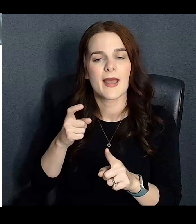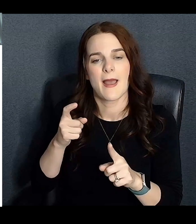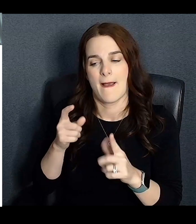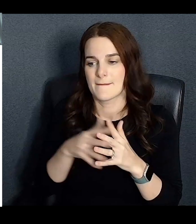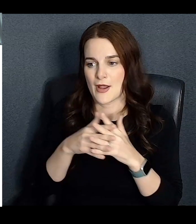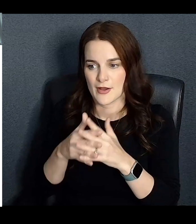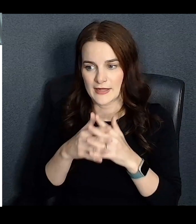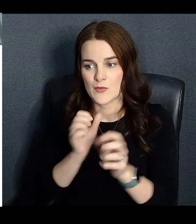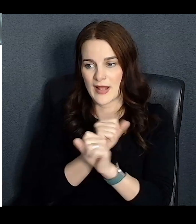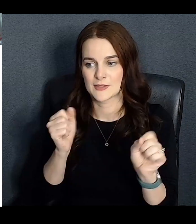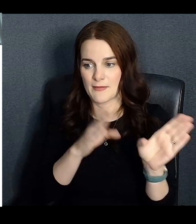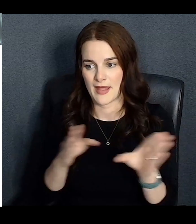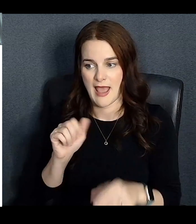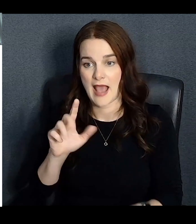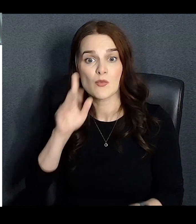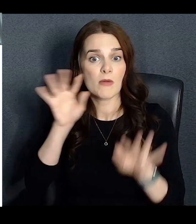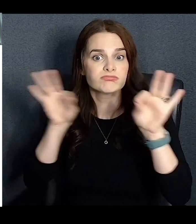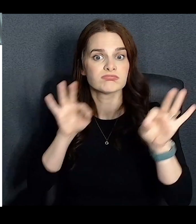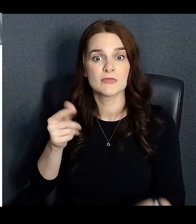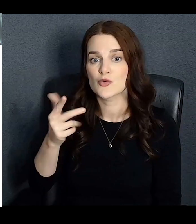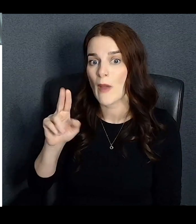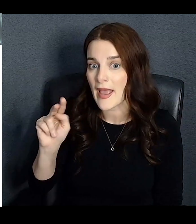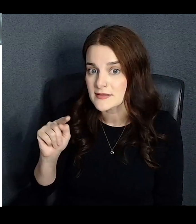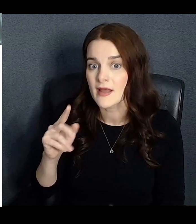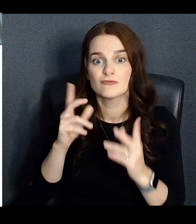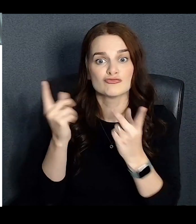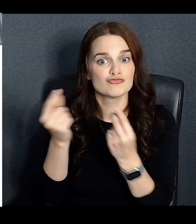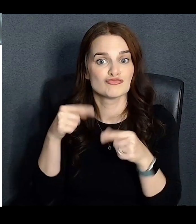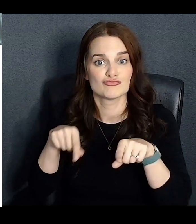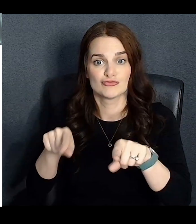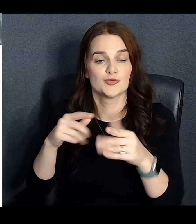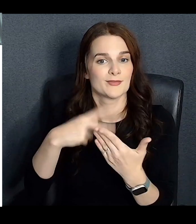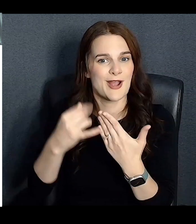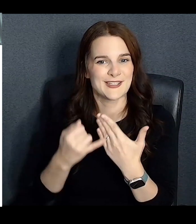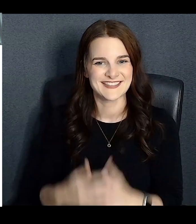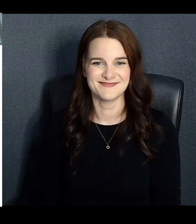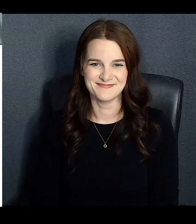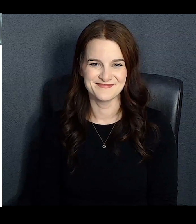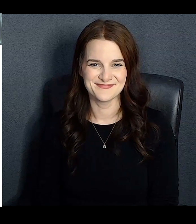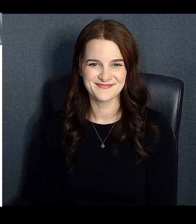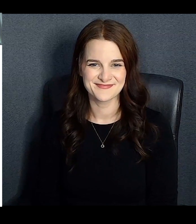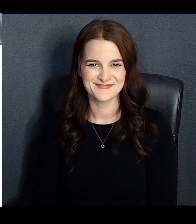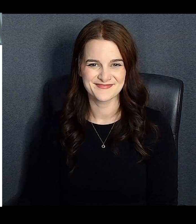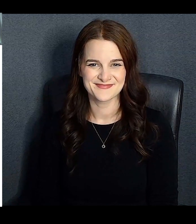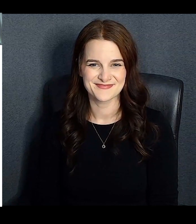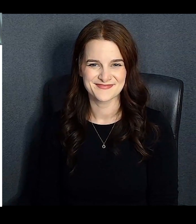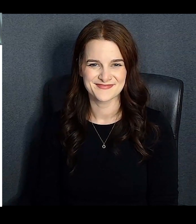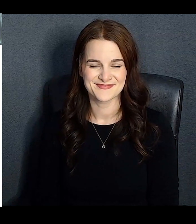this grant. We're going to tell you all about the kinds of things that we're doing through this project.